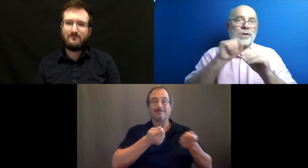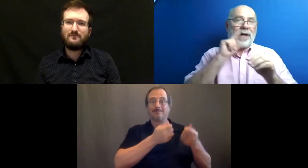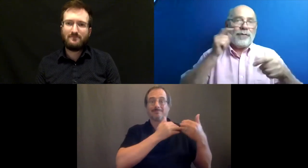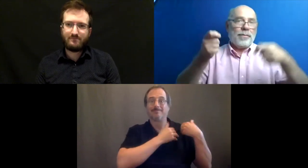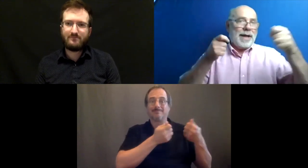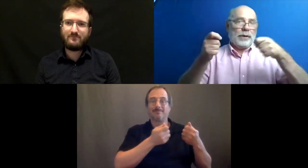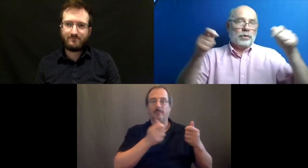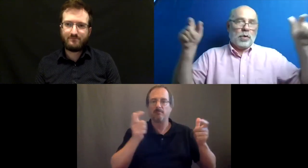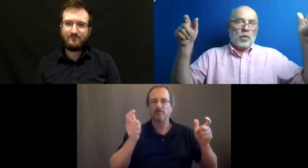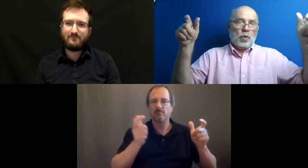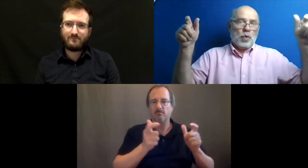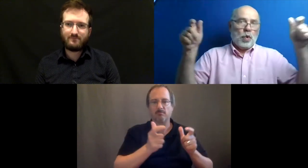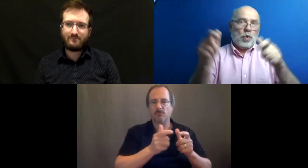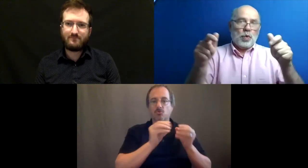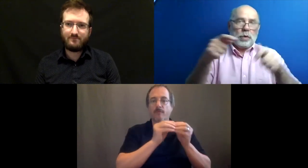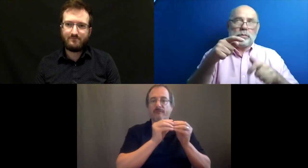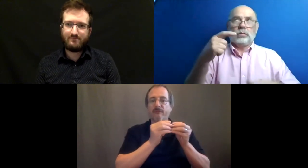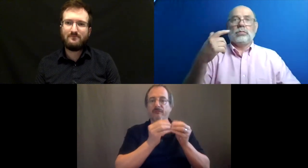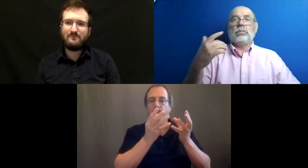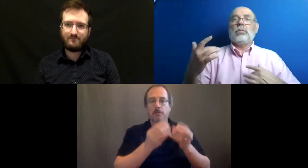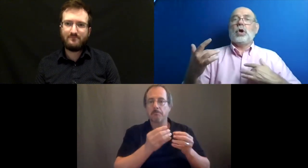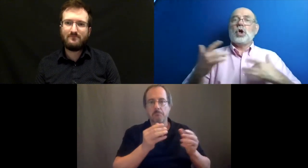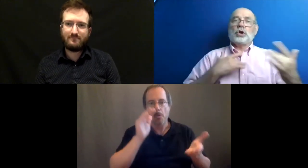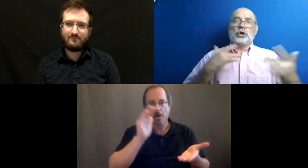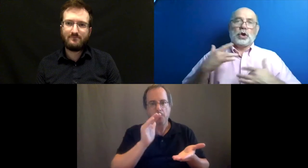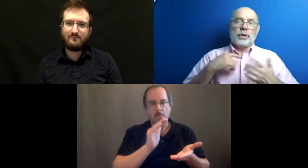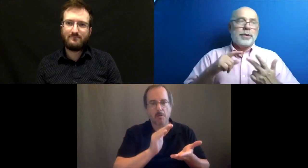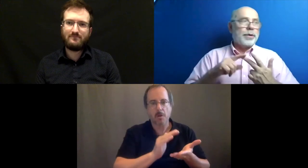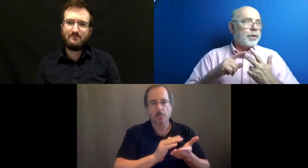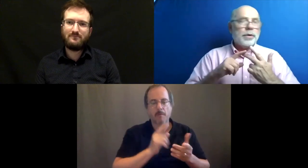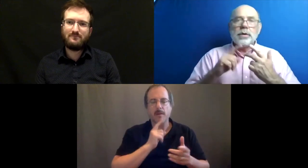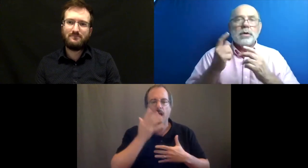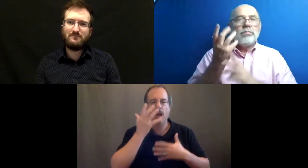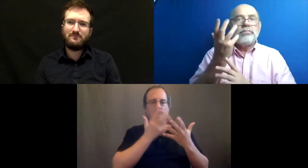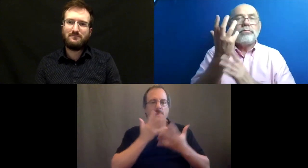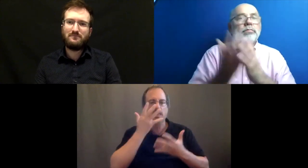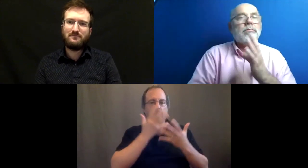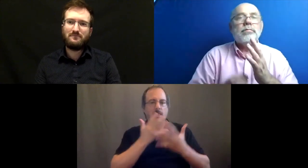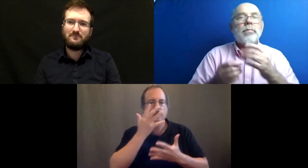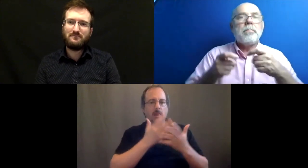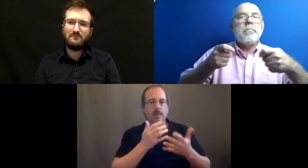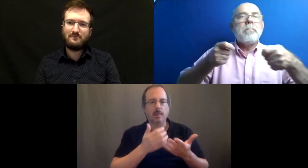we're seeing fewer deaf managers represented at all of these levels.